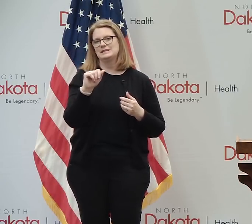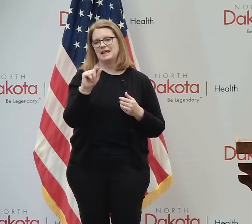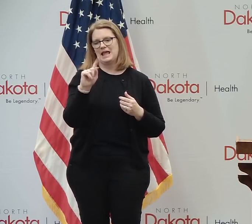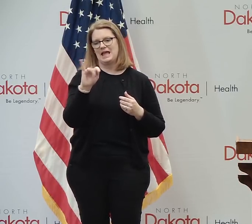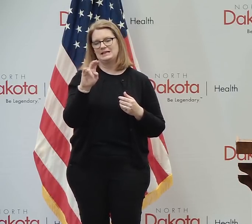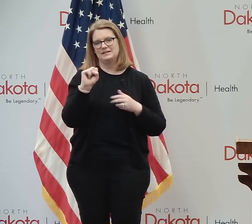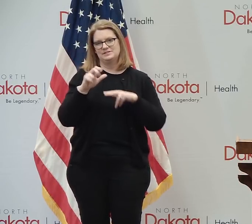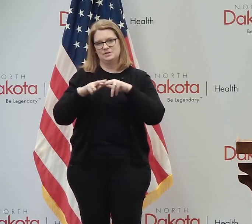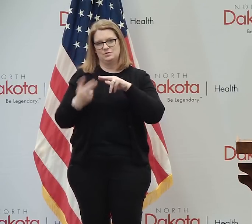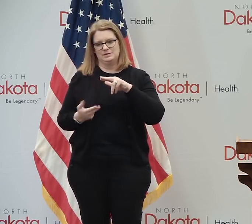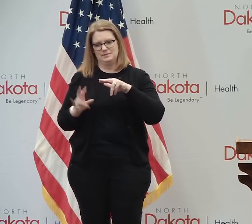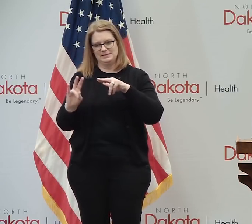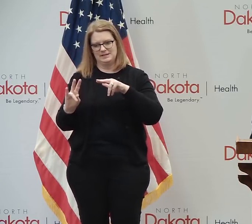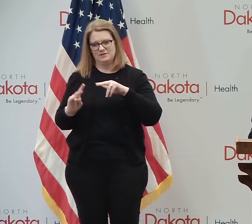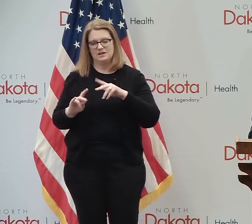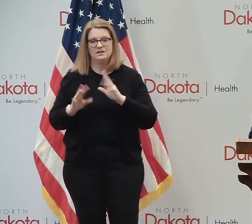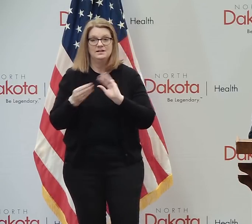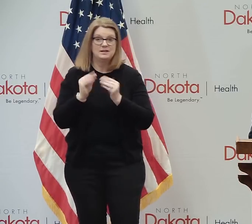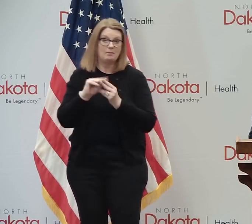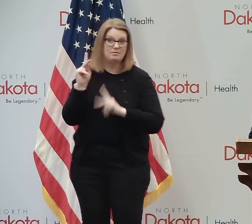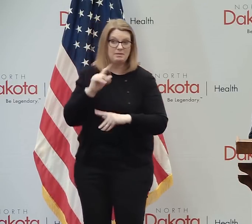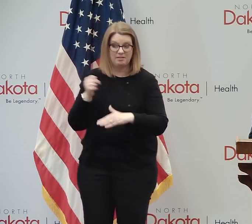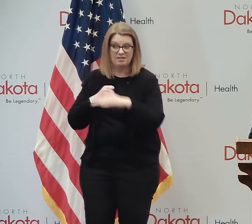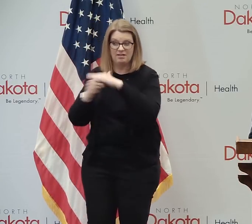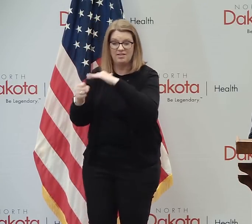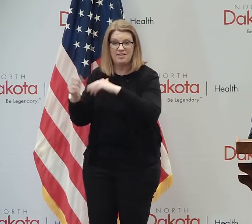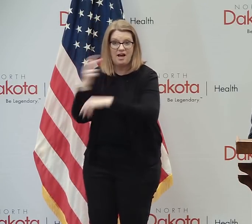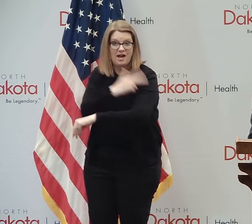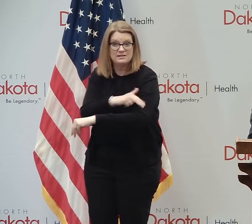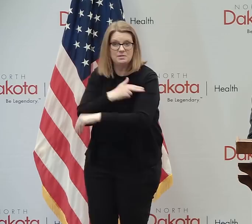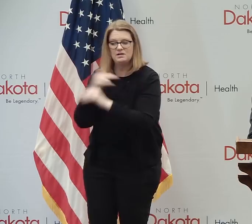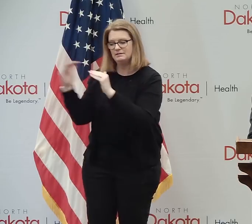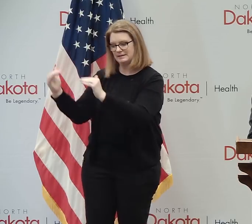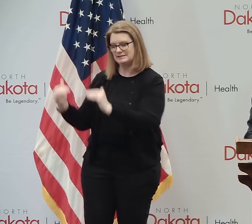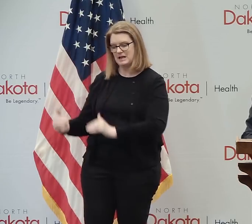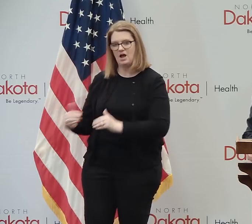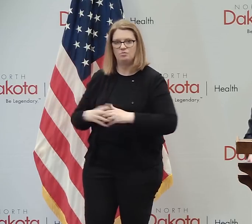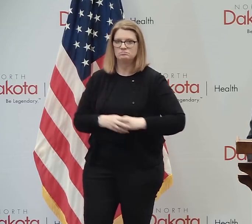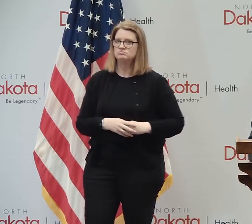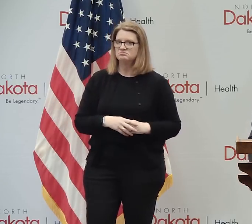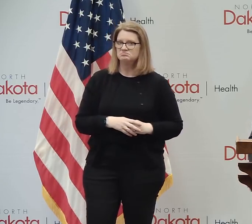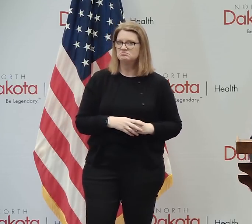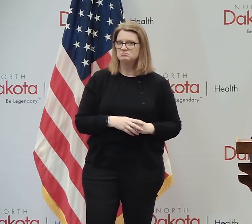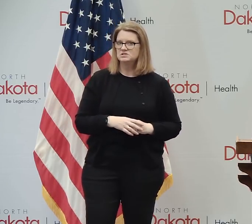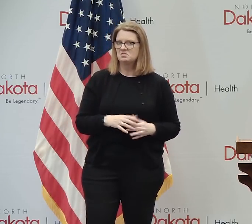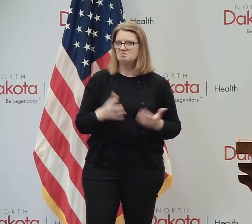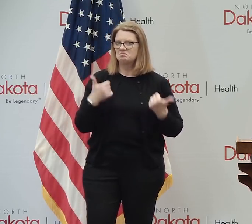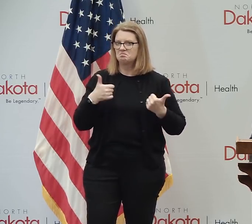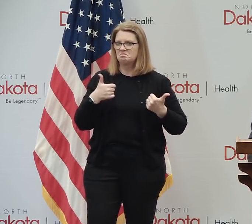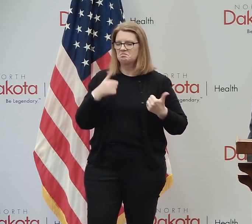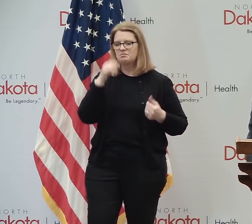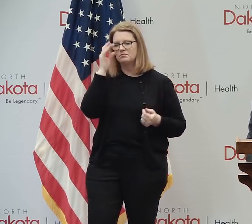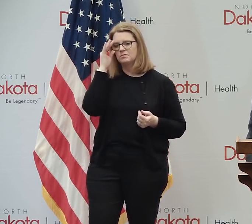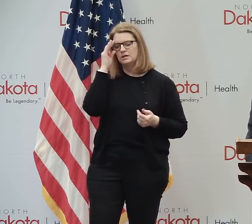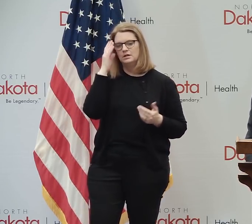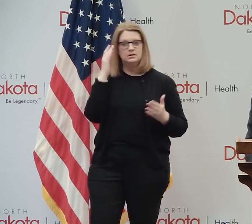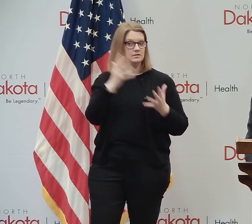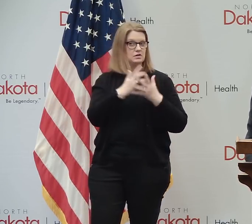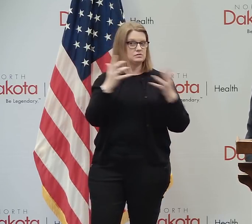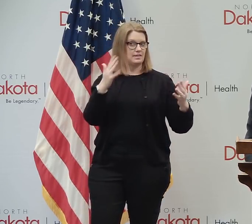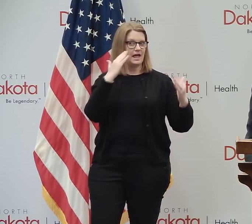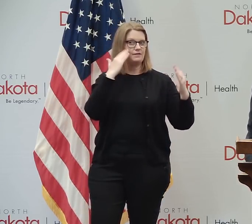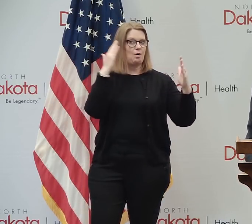yesterday, hospitalizations down, and number of recovereds climbing nicely. So a lot of hope for us,